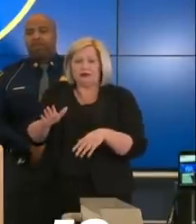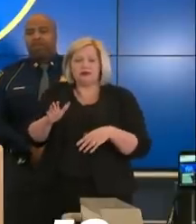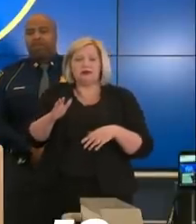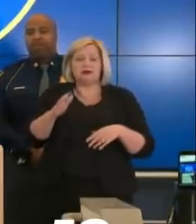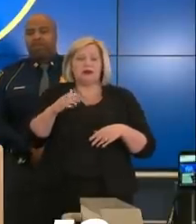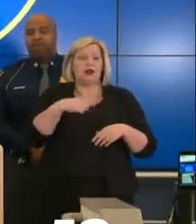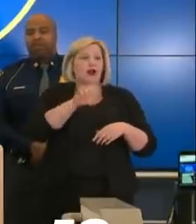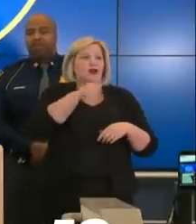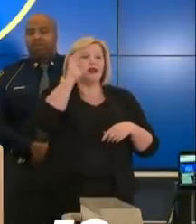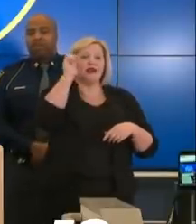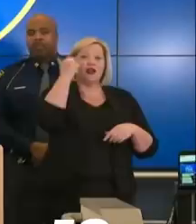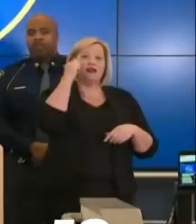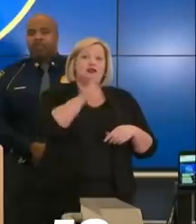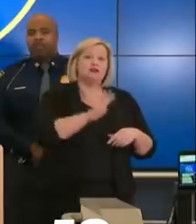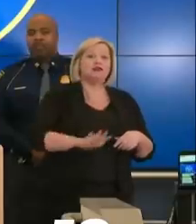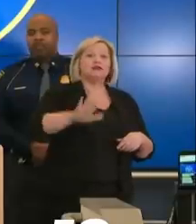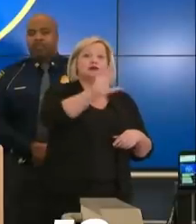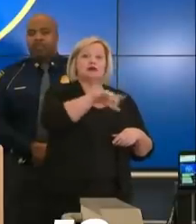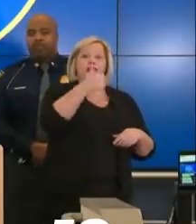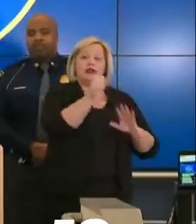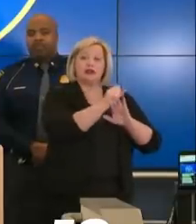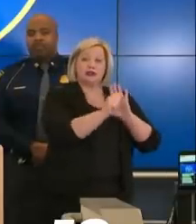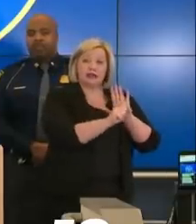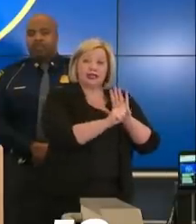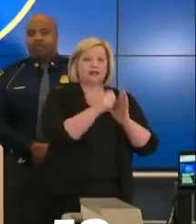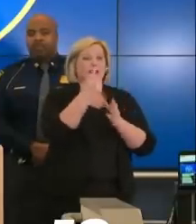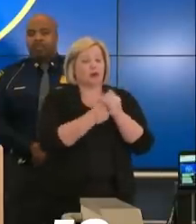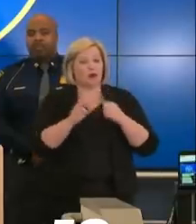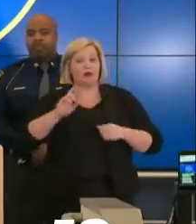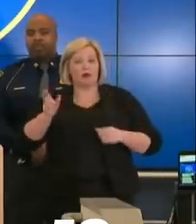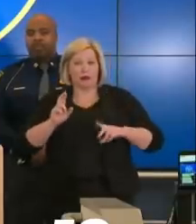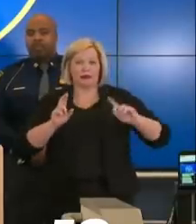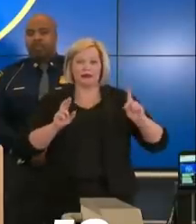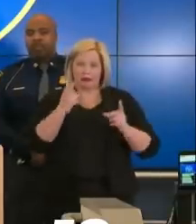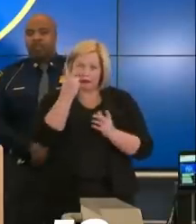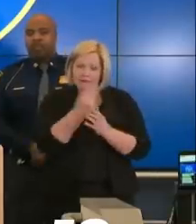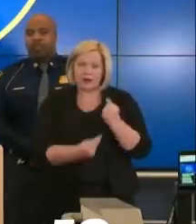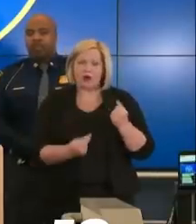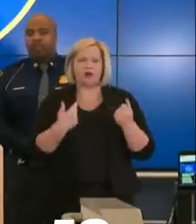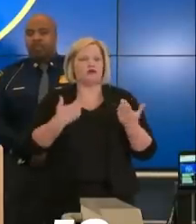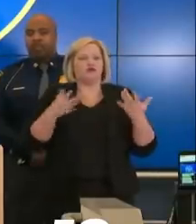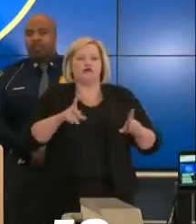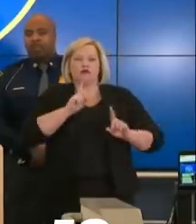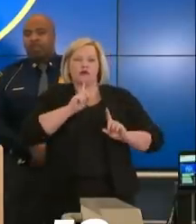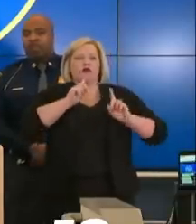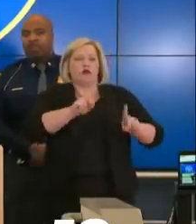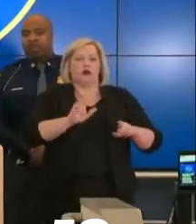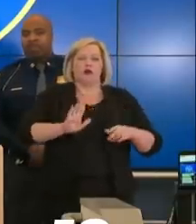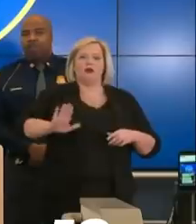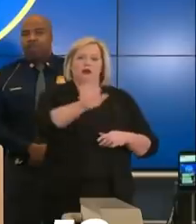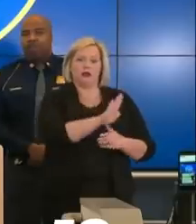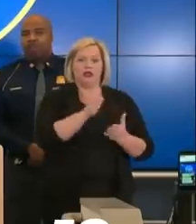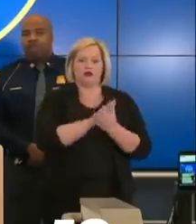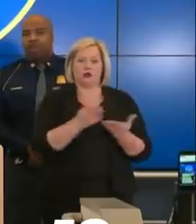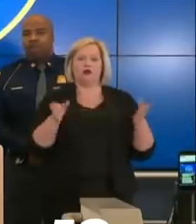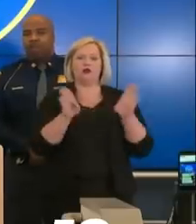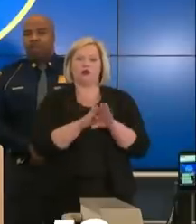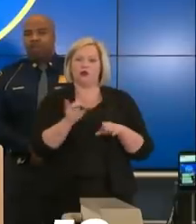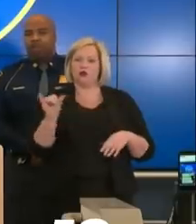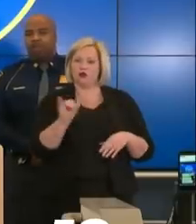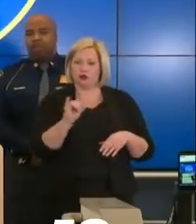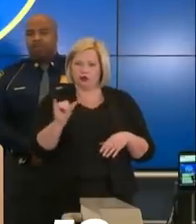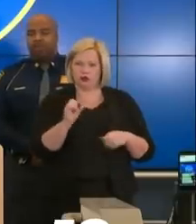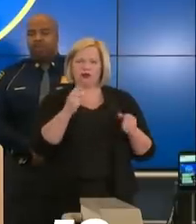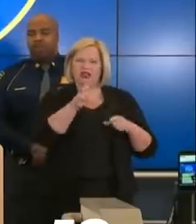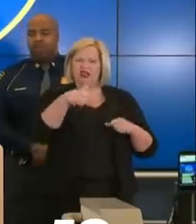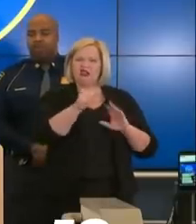fellow governors across the country, on both sides of the aisle, have ordered the closure of their schools as well in a number